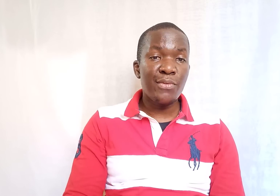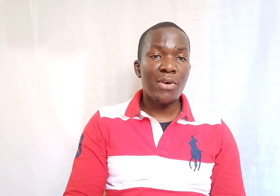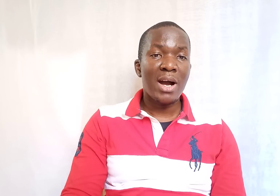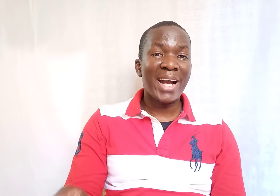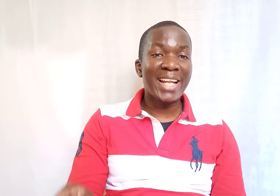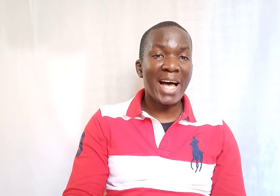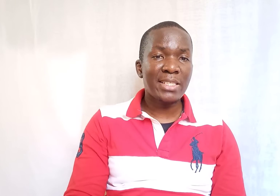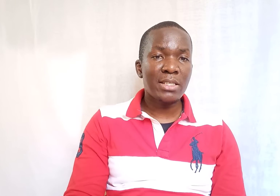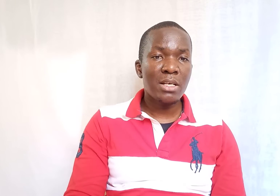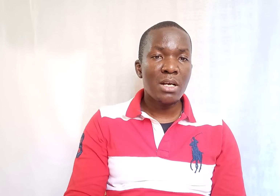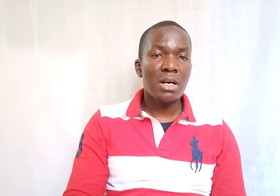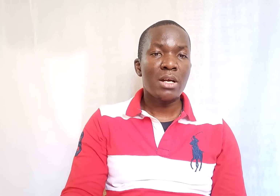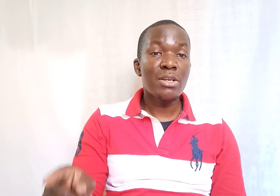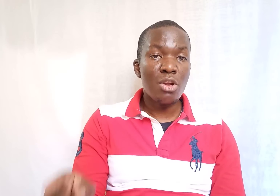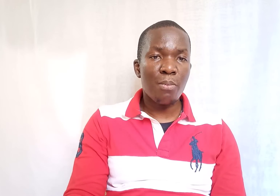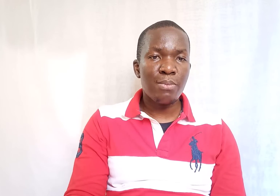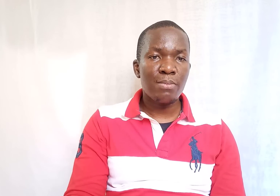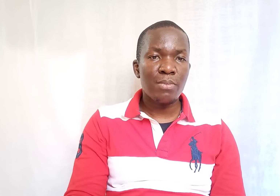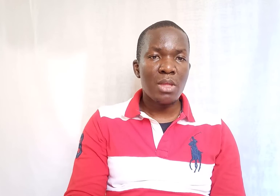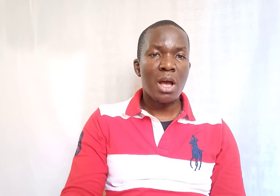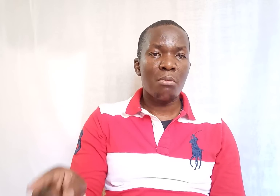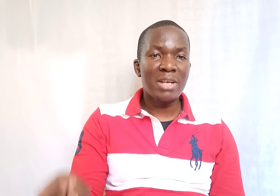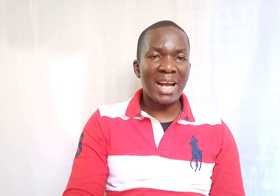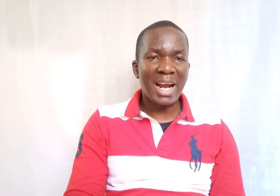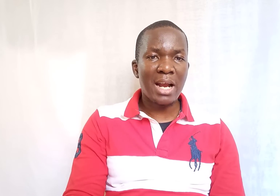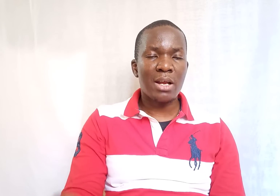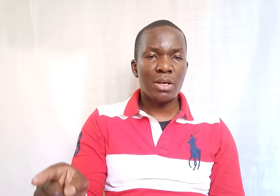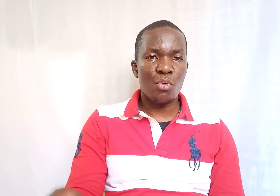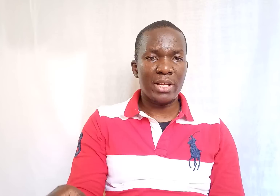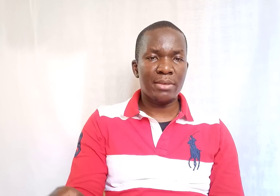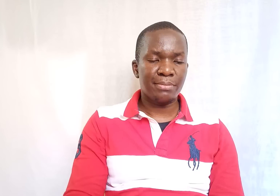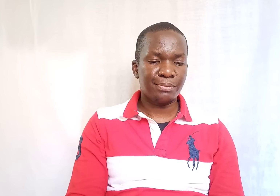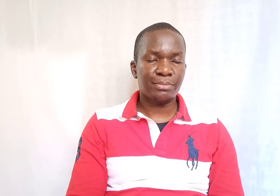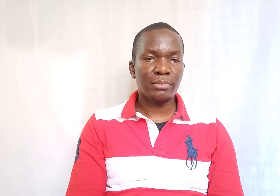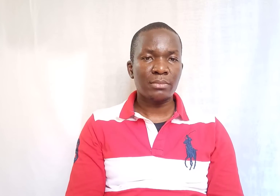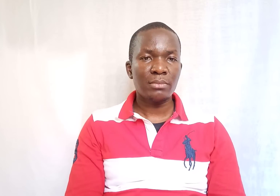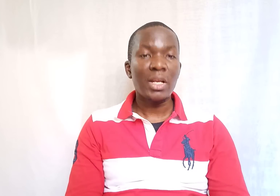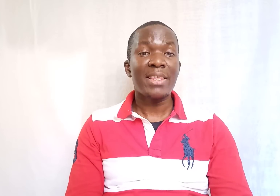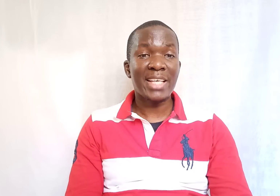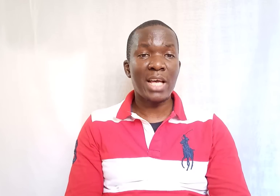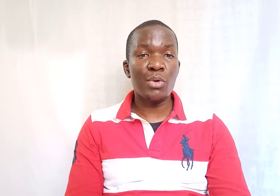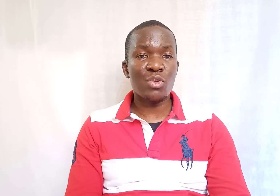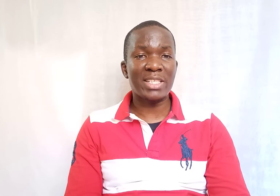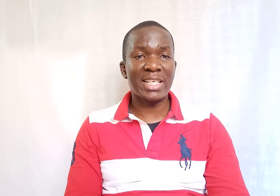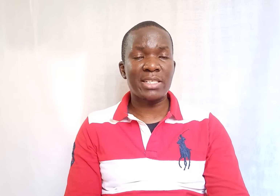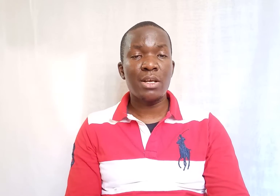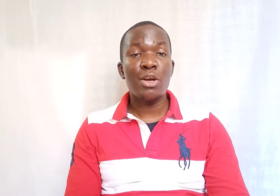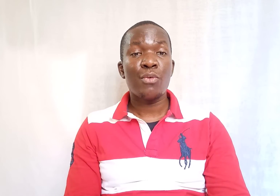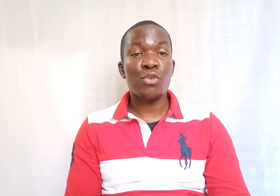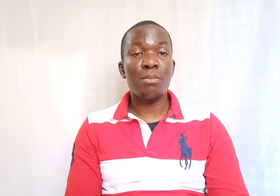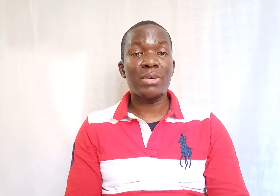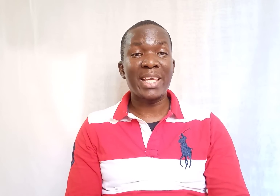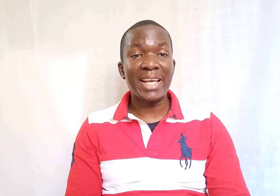If glass drop, break will. That's how we translate from